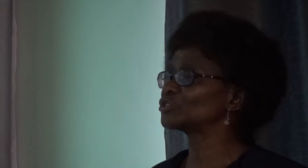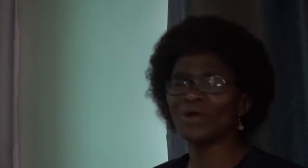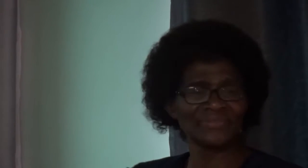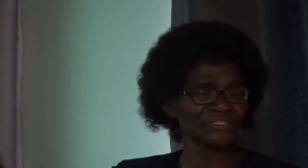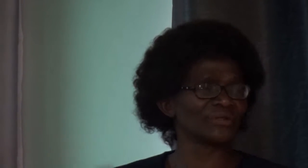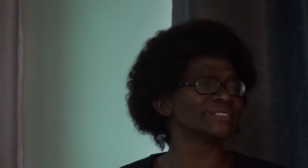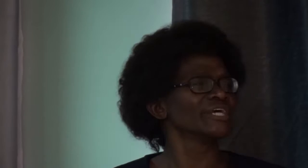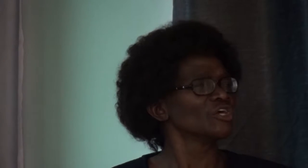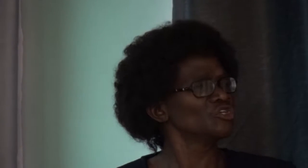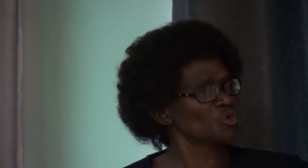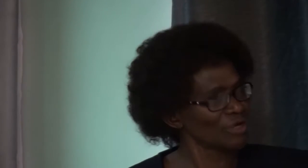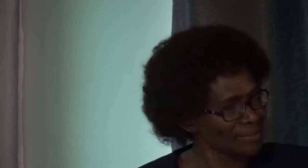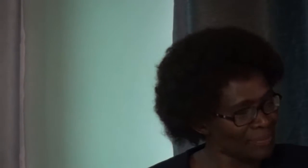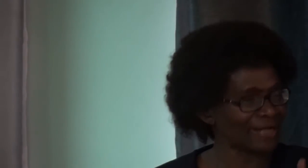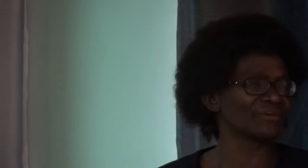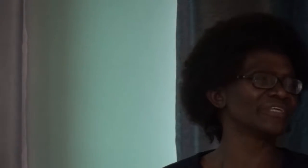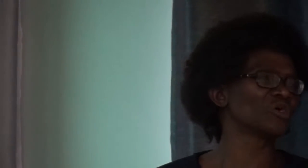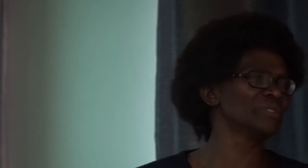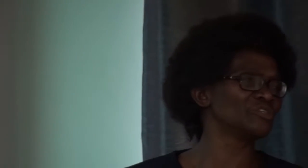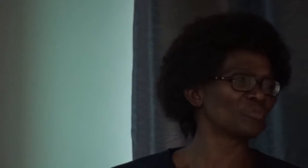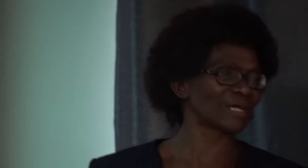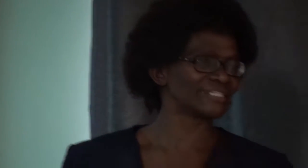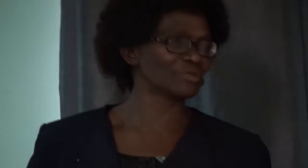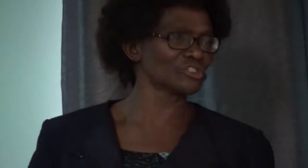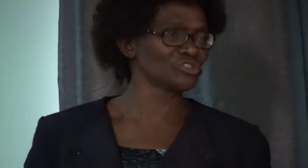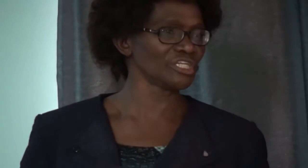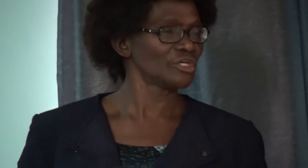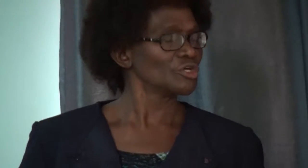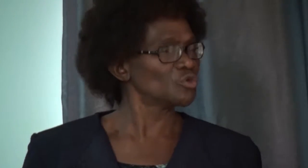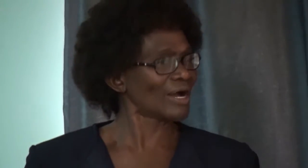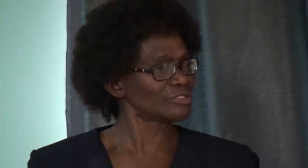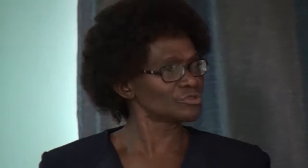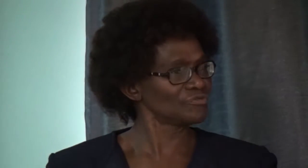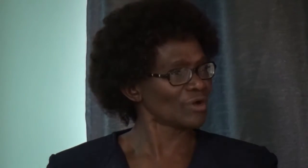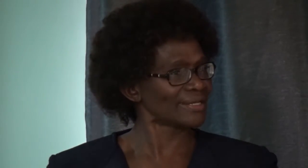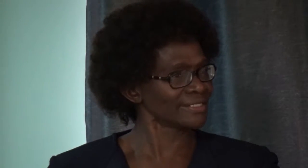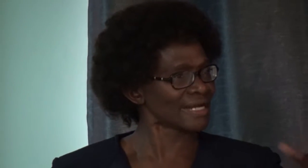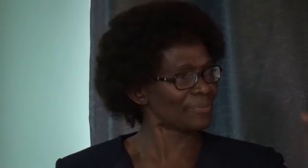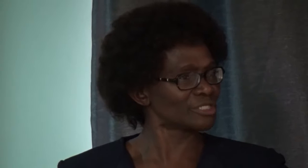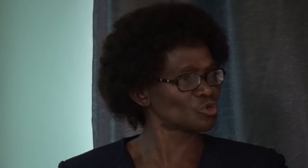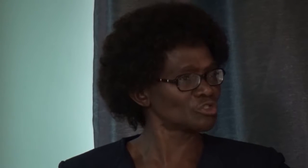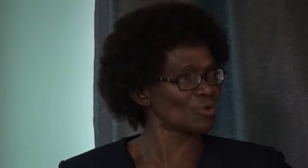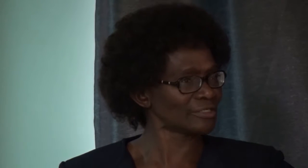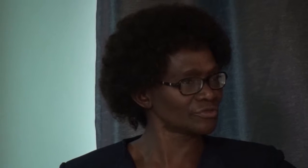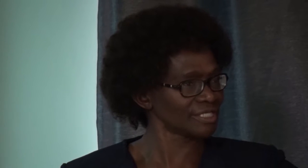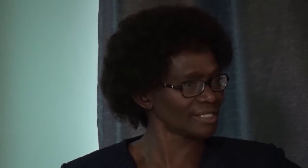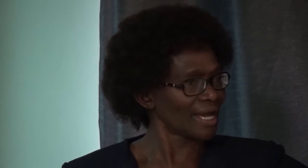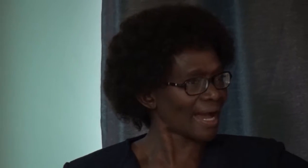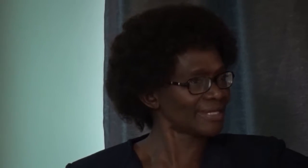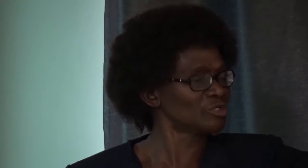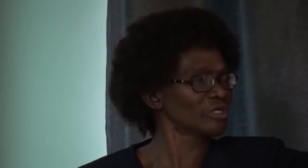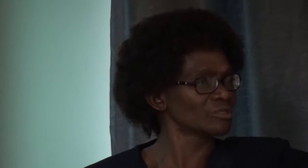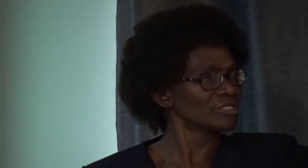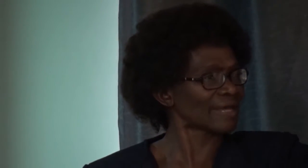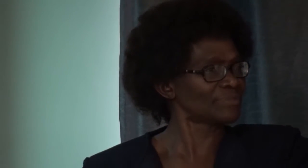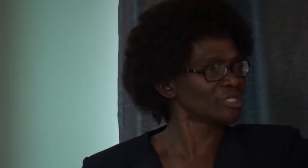of practice. Who are these colleagues? You will be part of the community of practice, because you see, you want to, if you are linking up with schools, you want to see, are